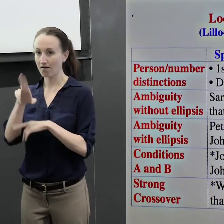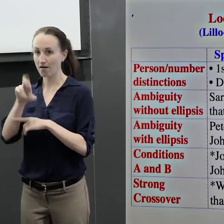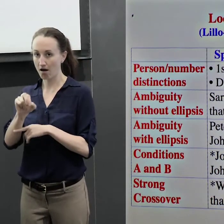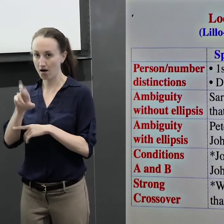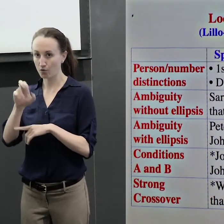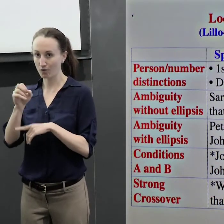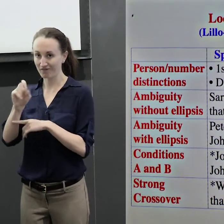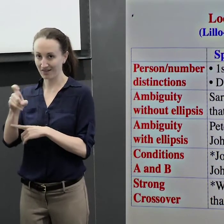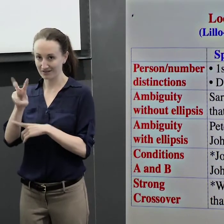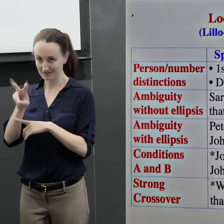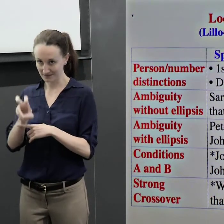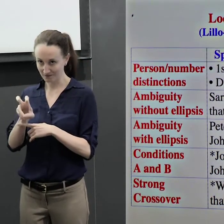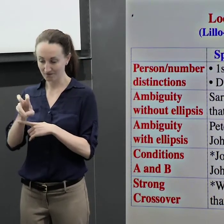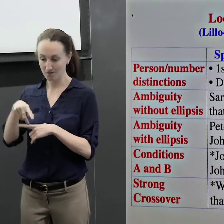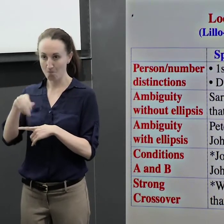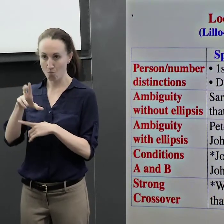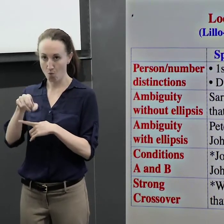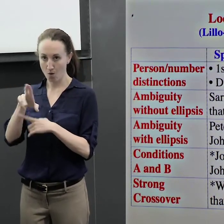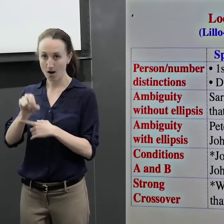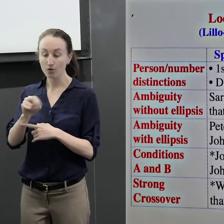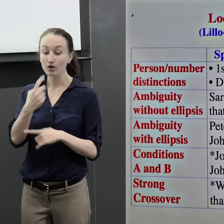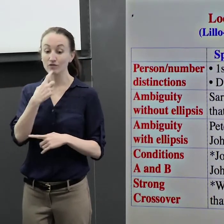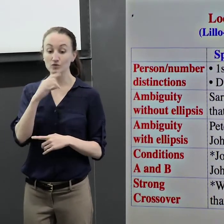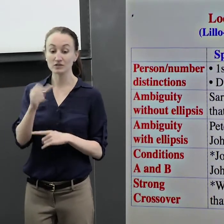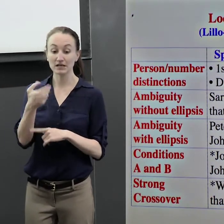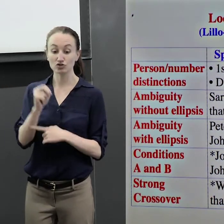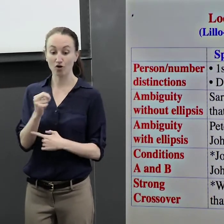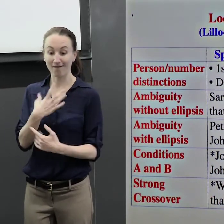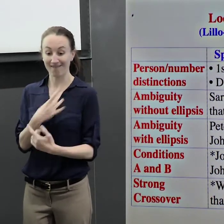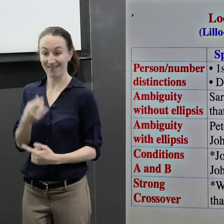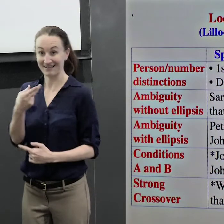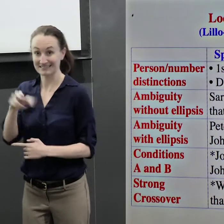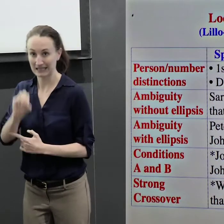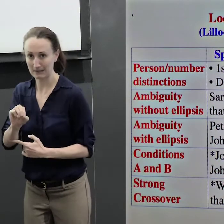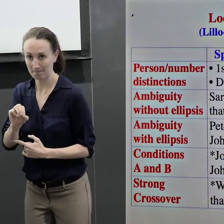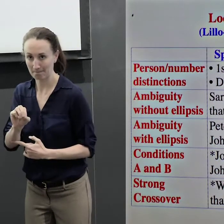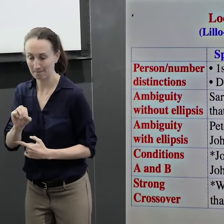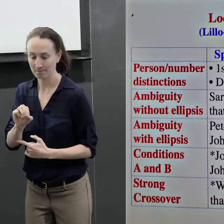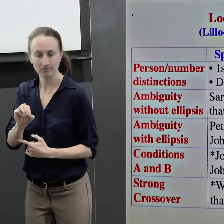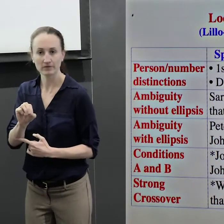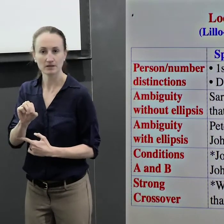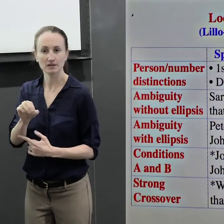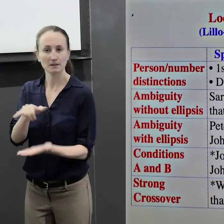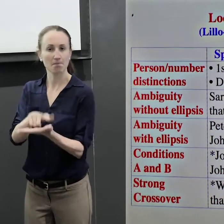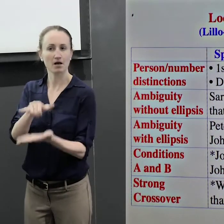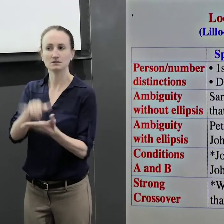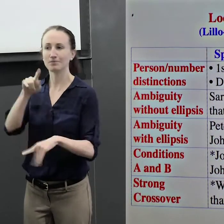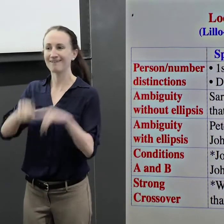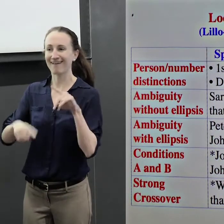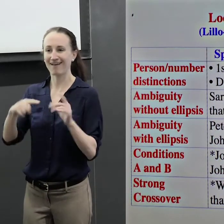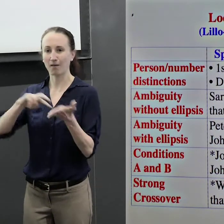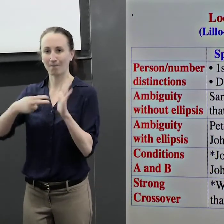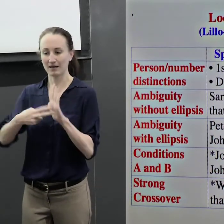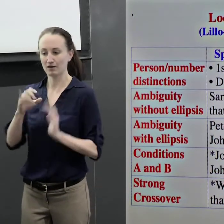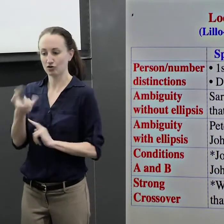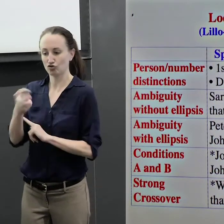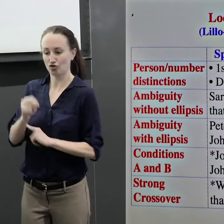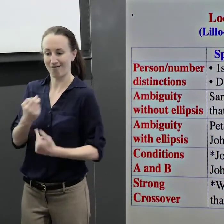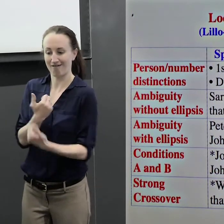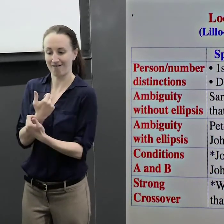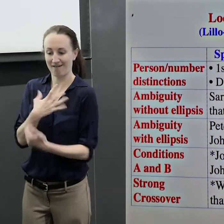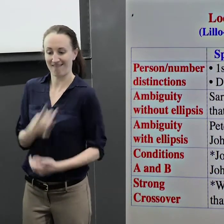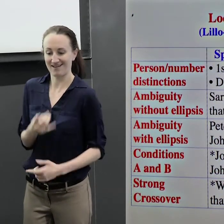If you say John likes him, this could not mean that John likes himself. Okay, so there is a certain